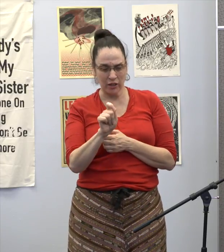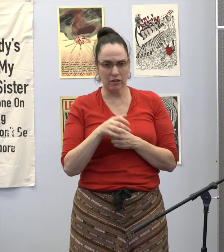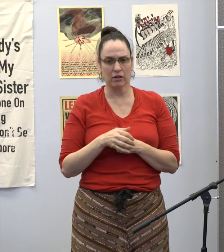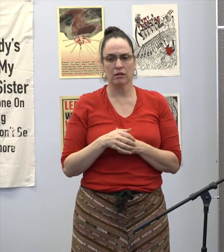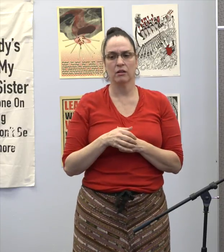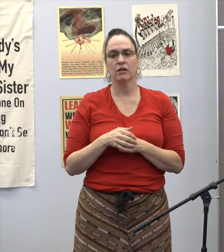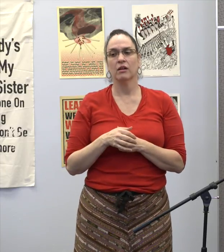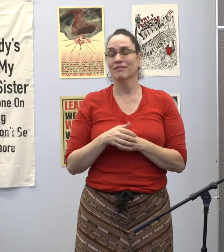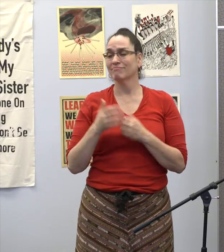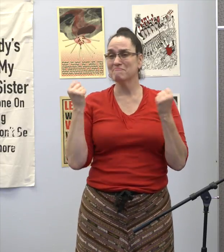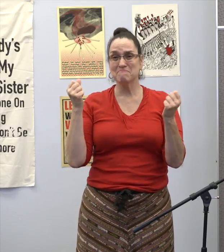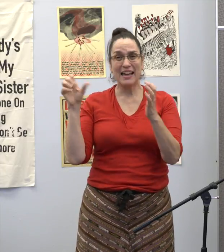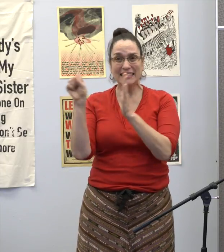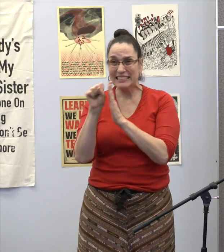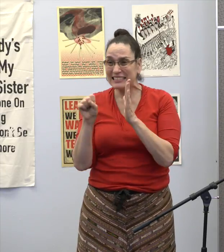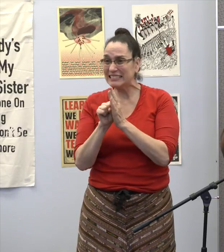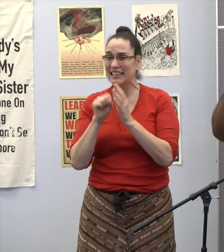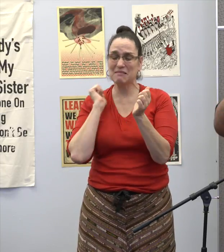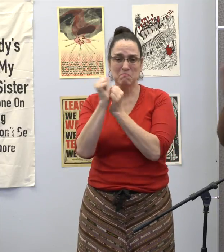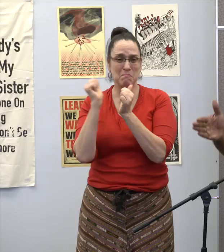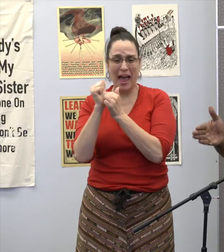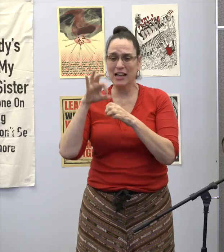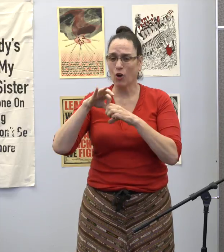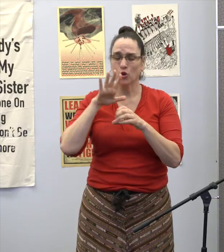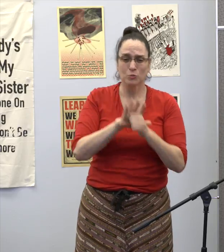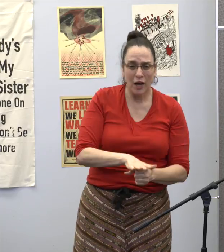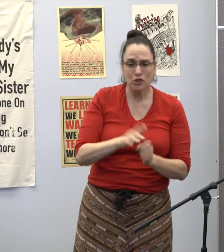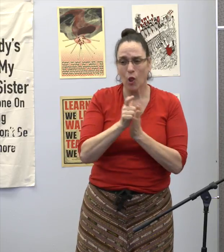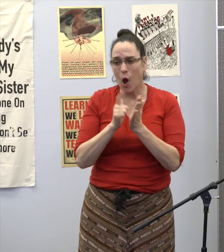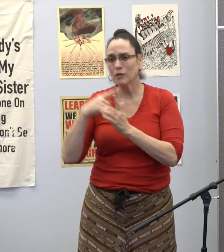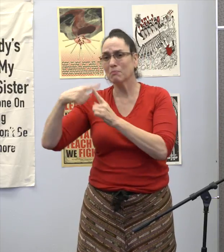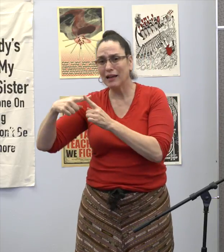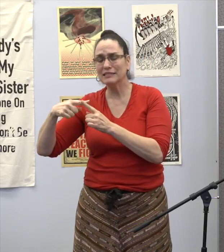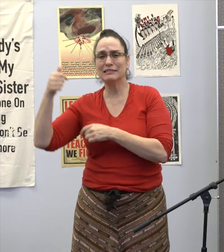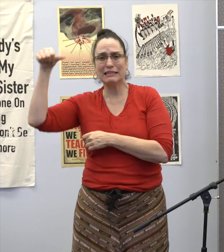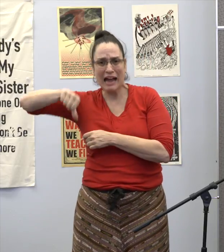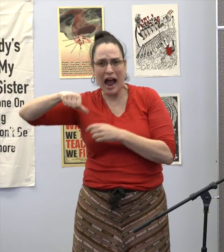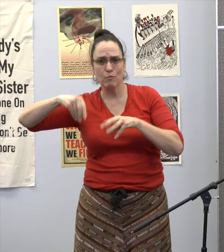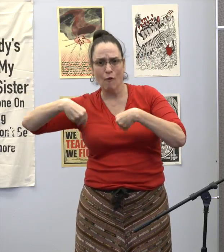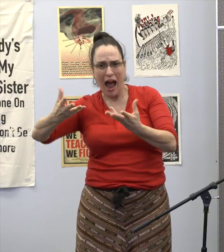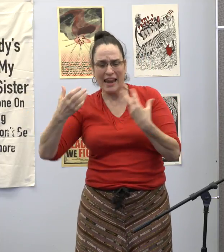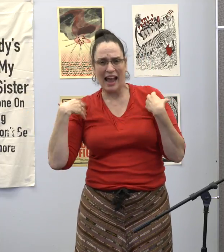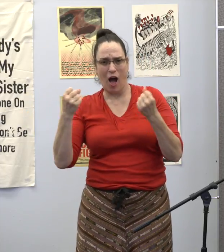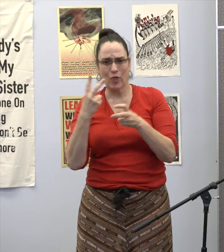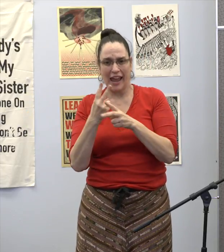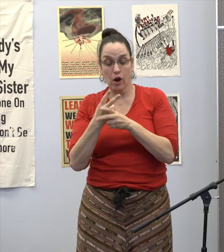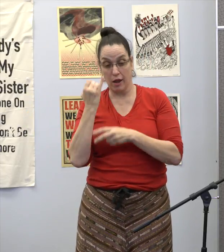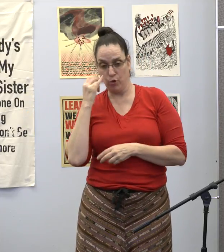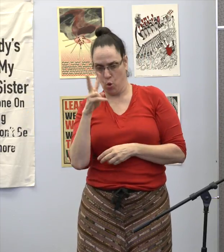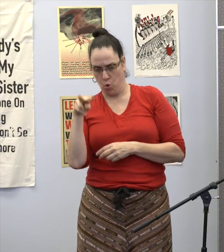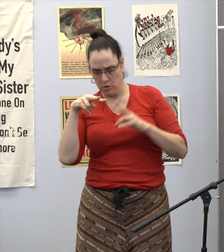the states that passed voter suppression laws and denied health care. In other words, if you look at a state and you know